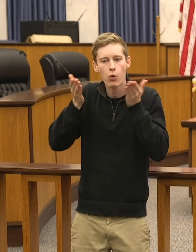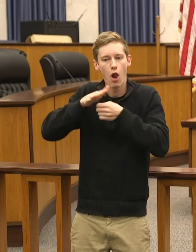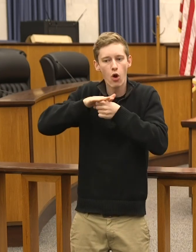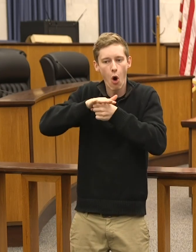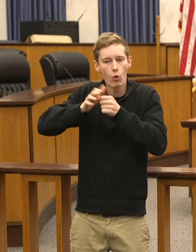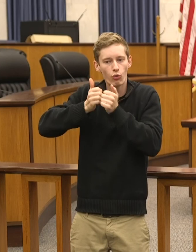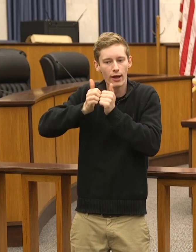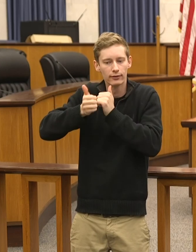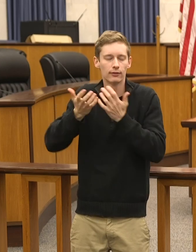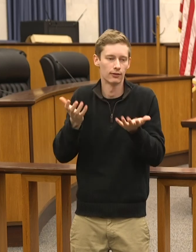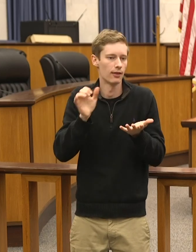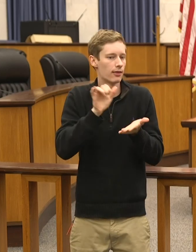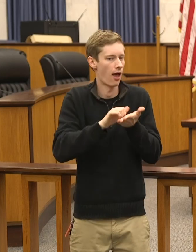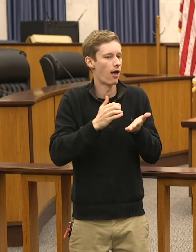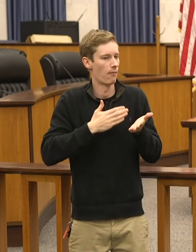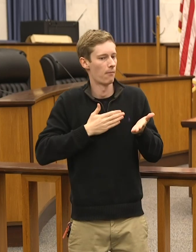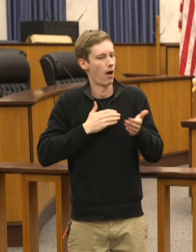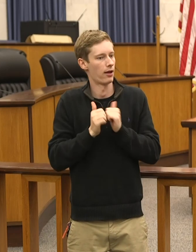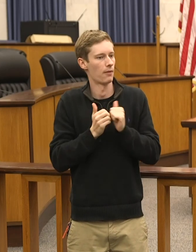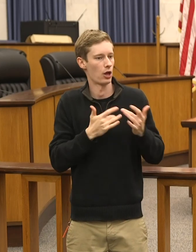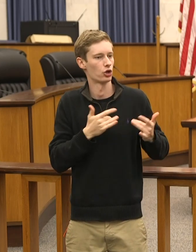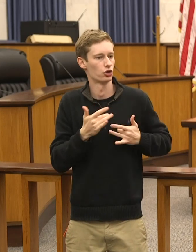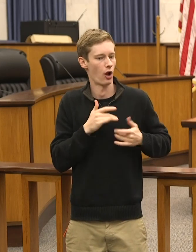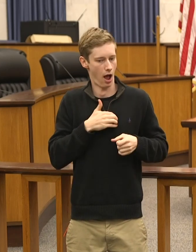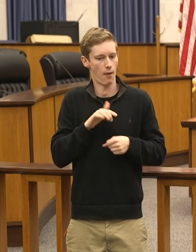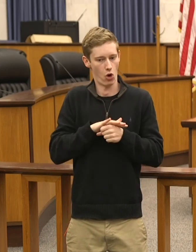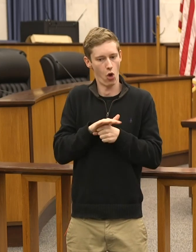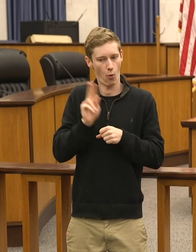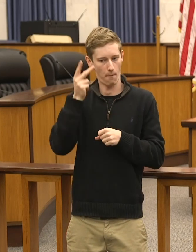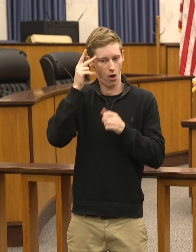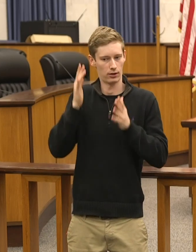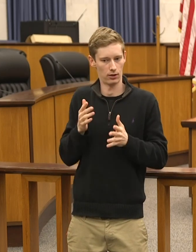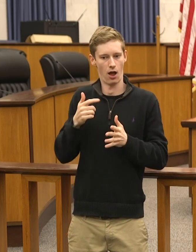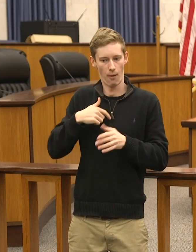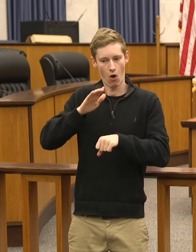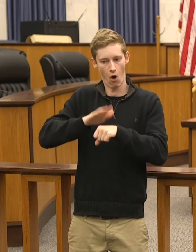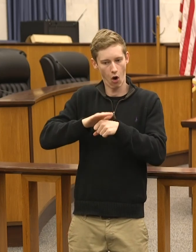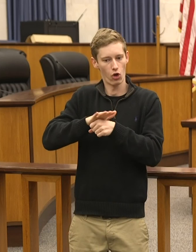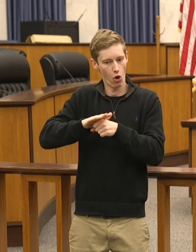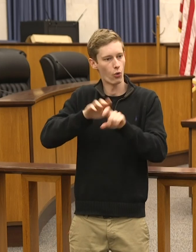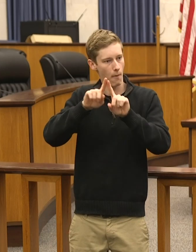obviously a concern to my campaign as well, as being a local elected official on the local ballot this time.